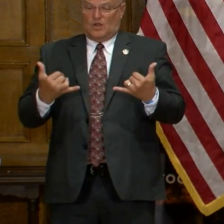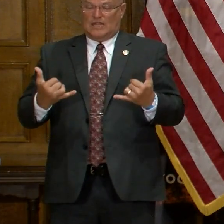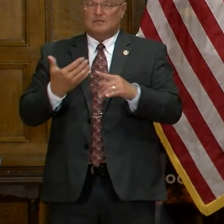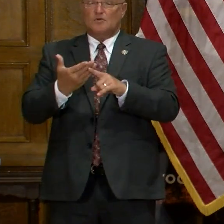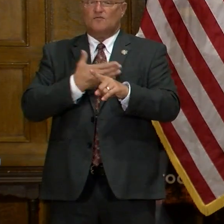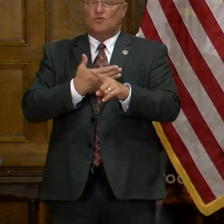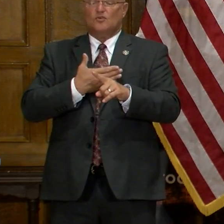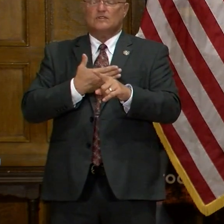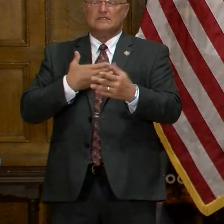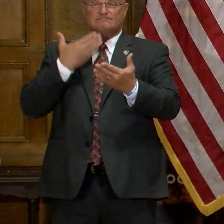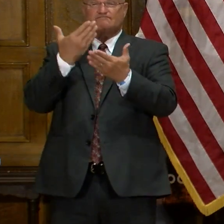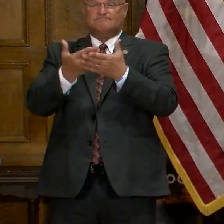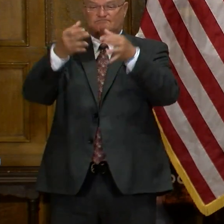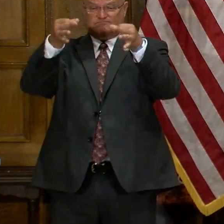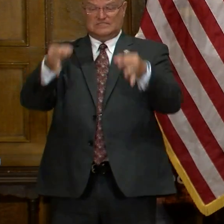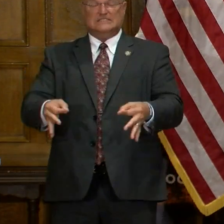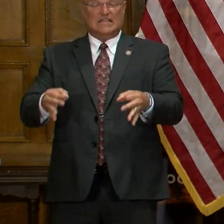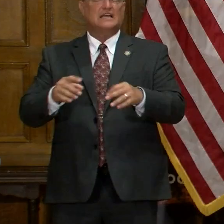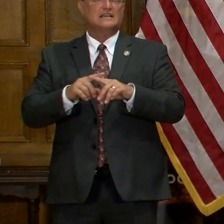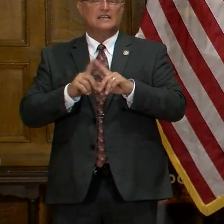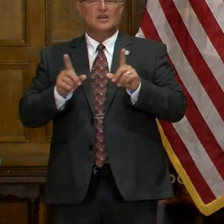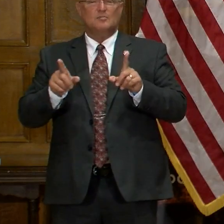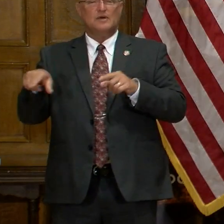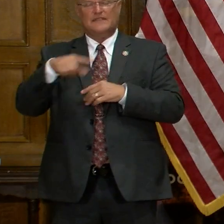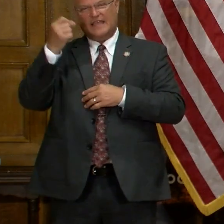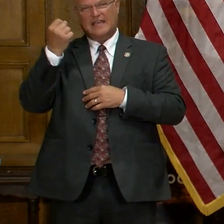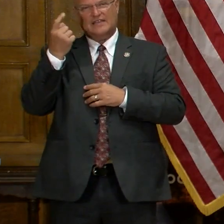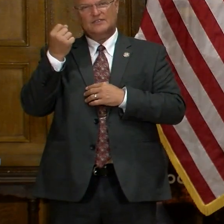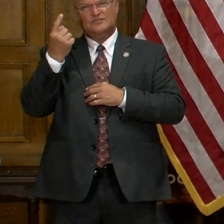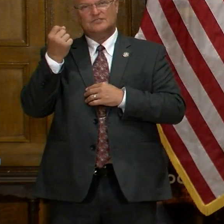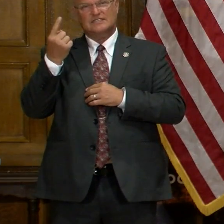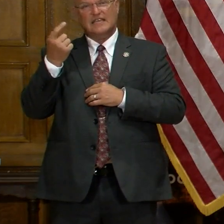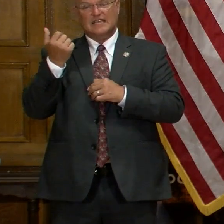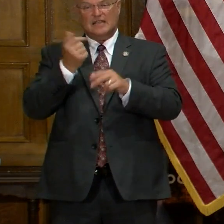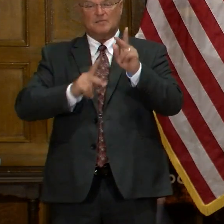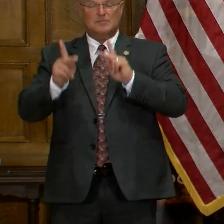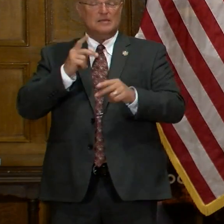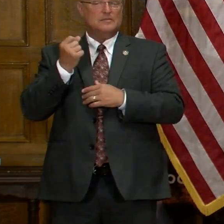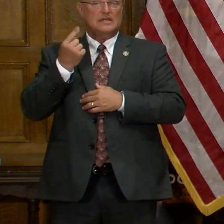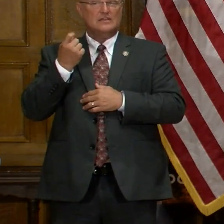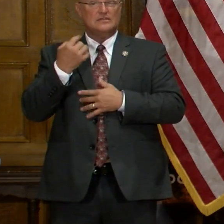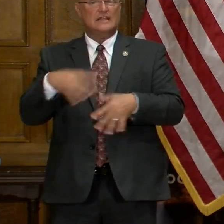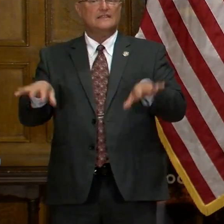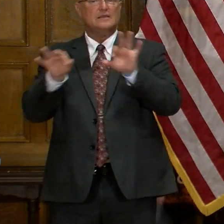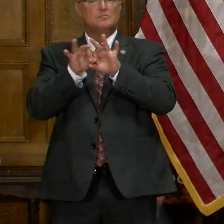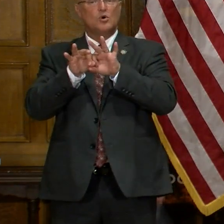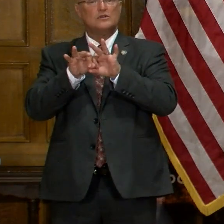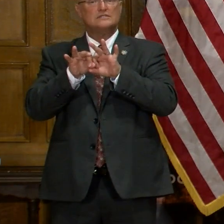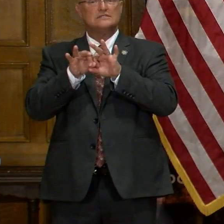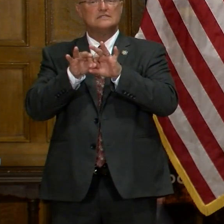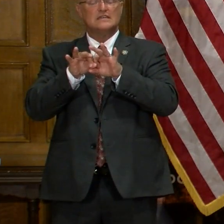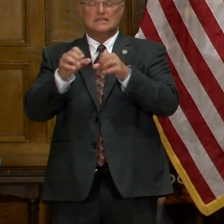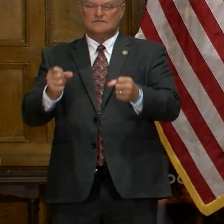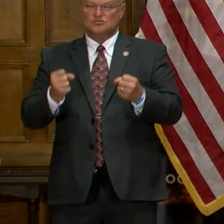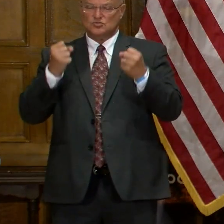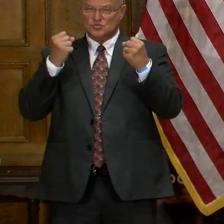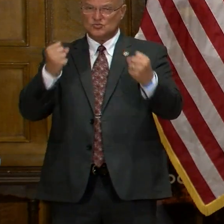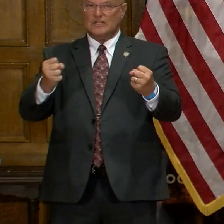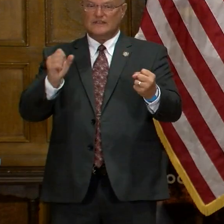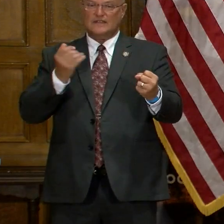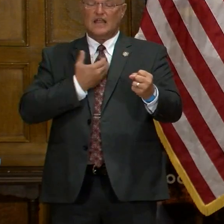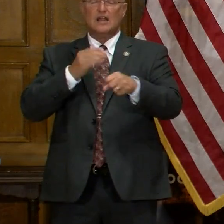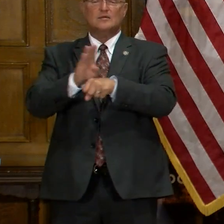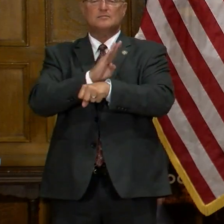reach the final result, but they understand, everyone understands the importance of strengthening